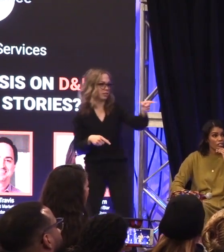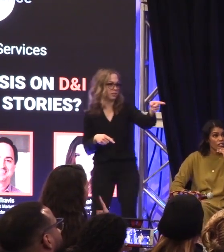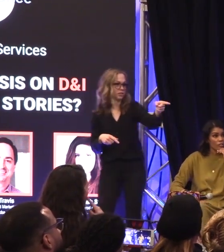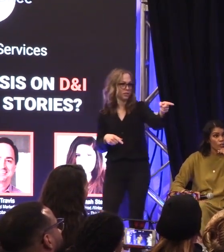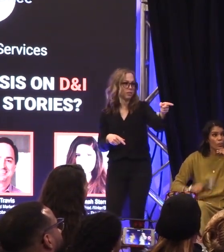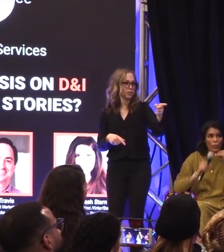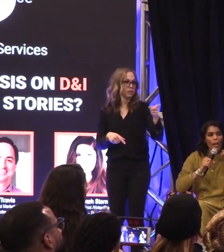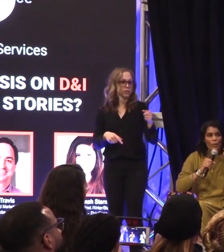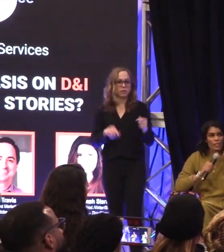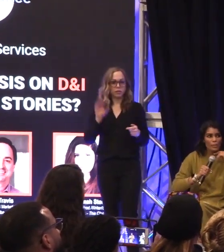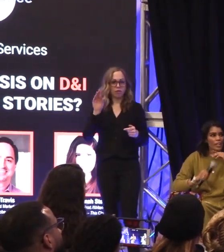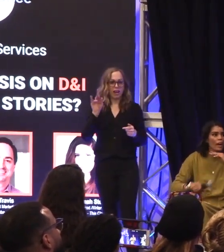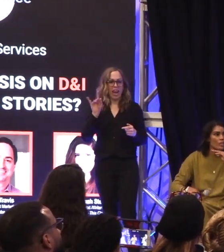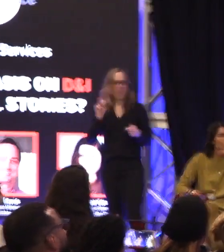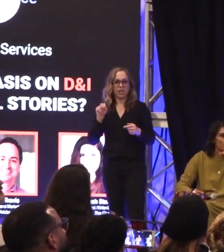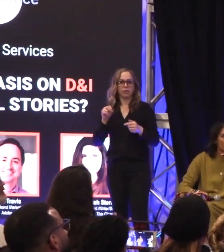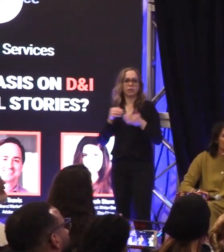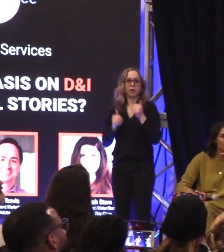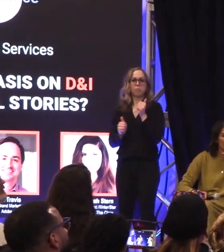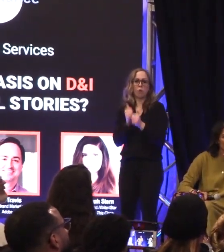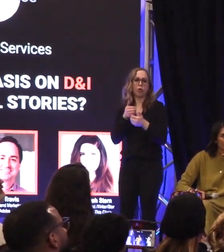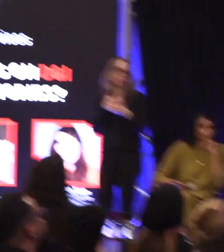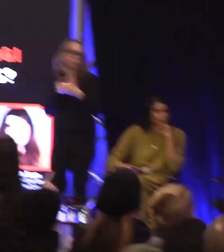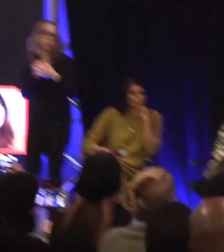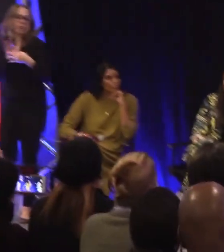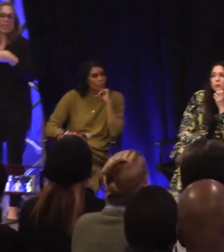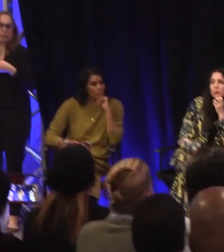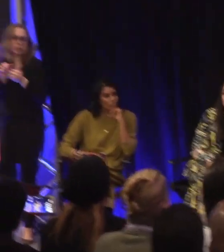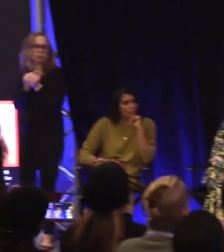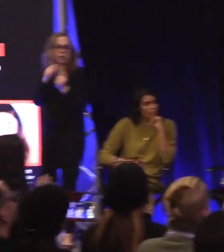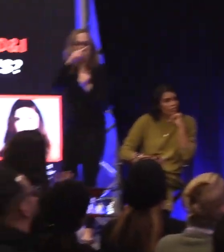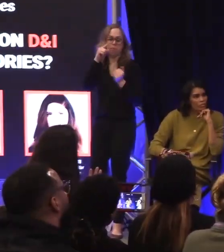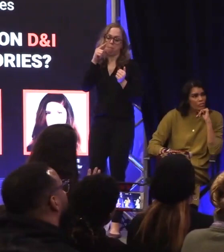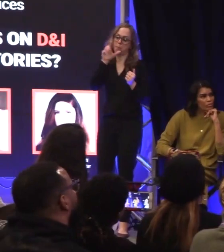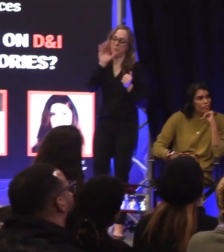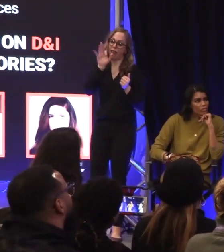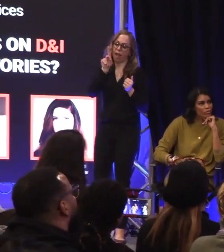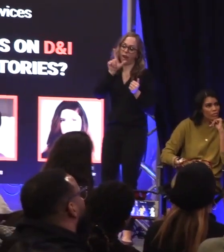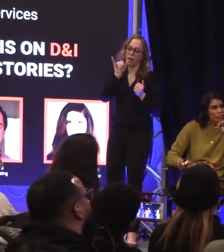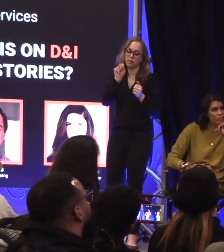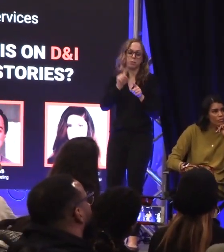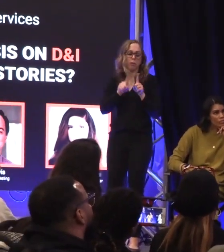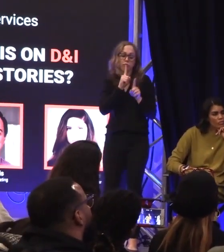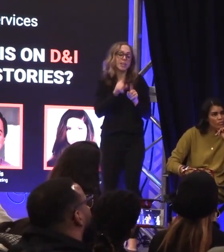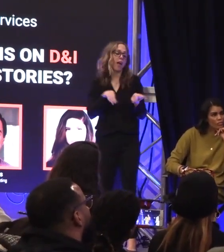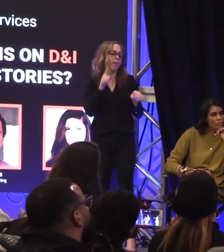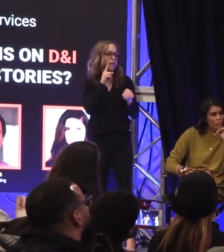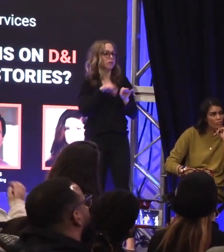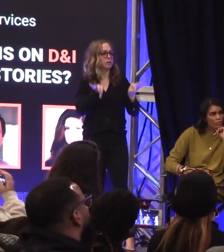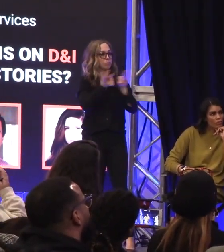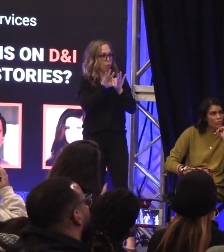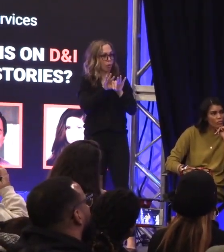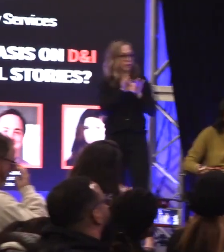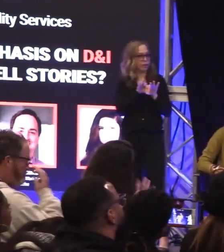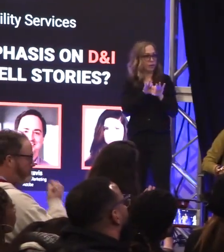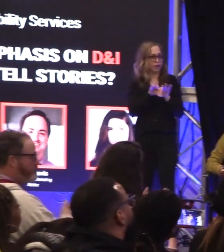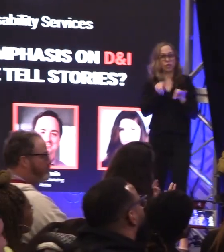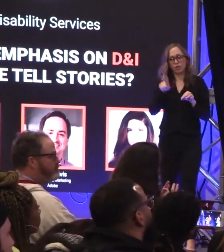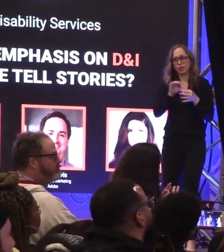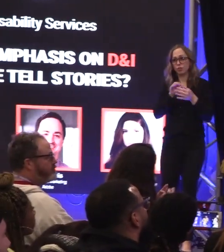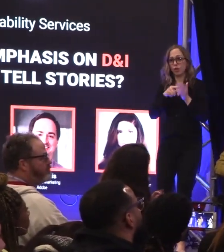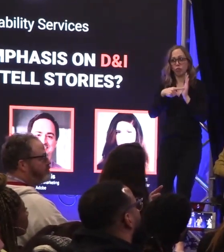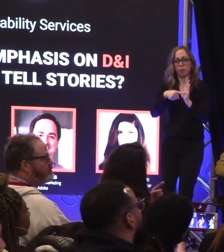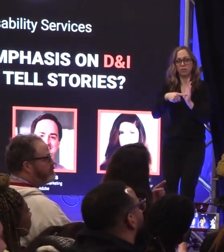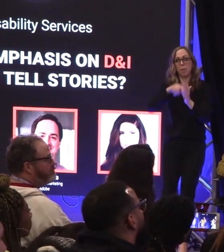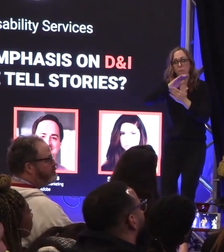sort of proximate relationship right, to that with the Blacklist and the movies. I think it's important that you are represented